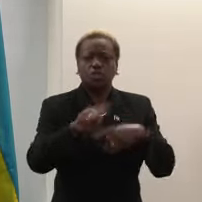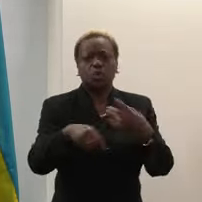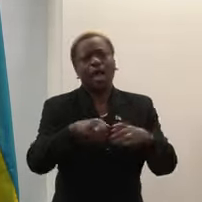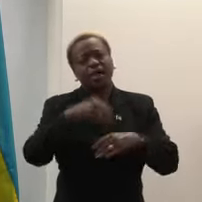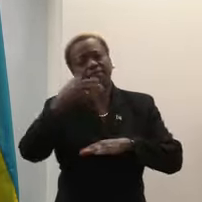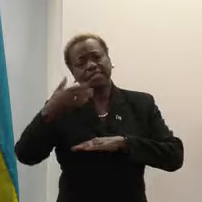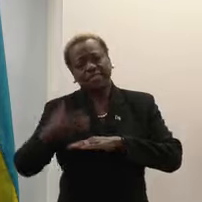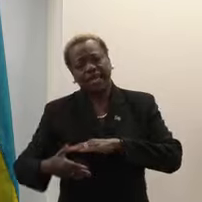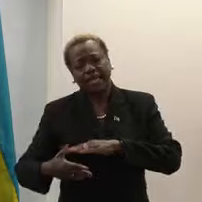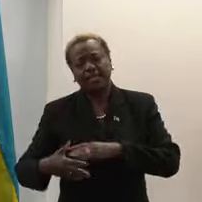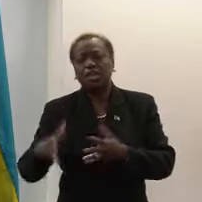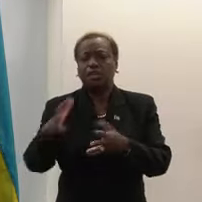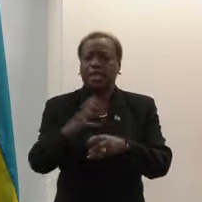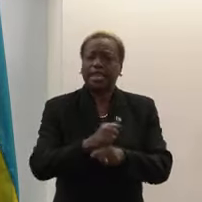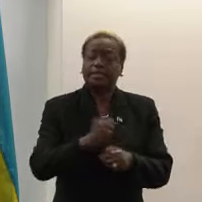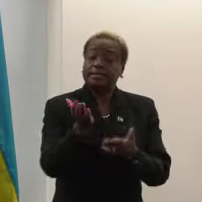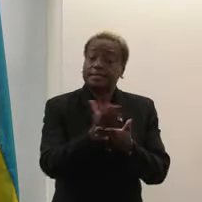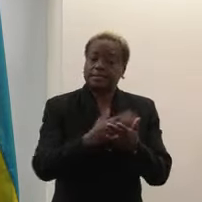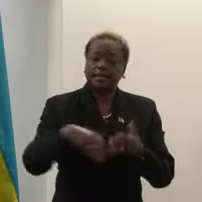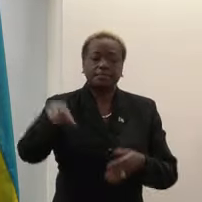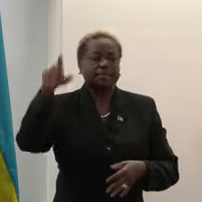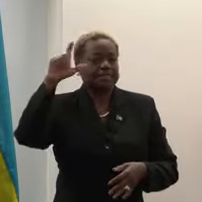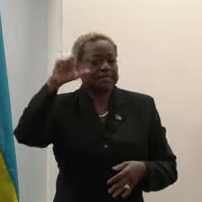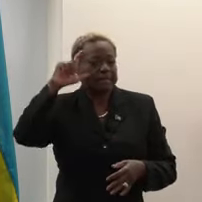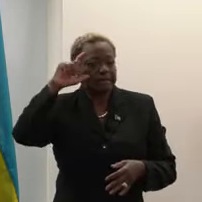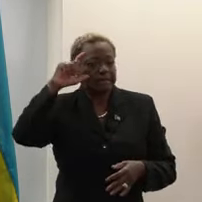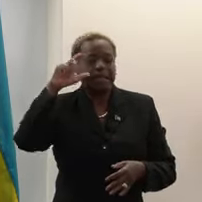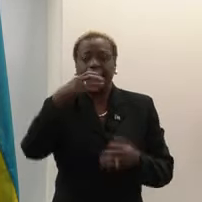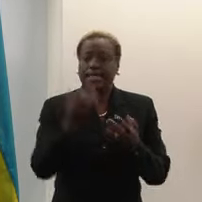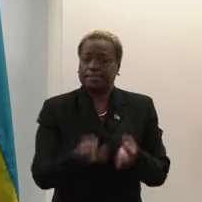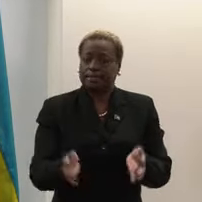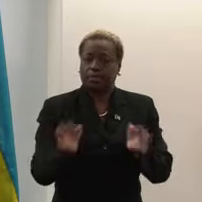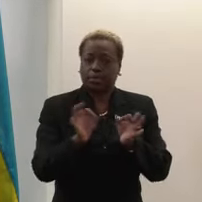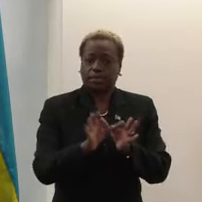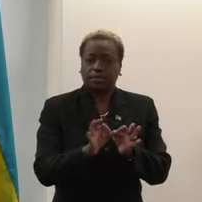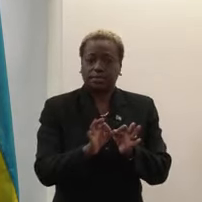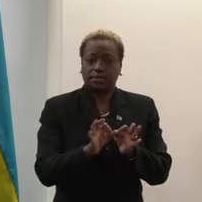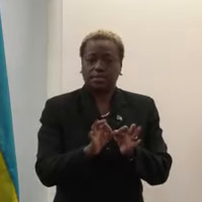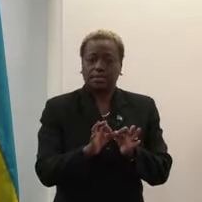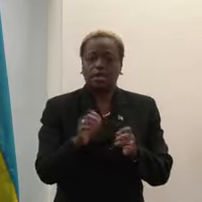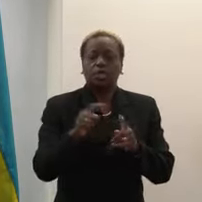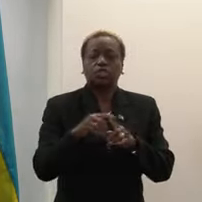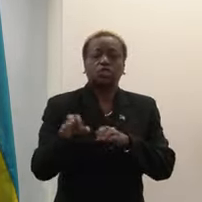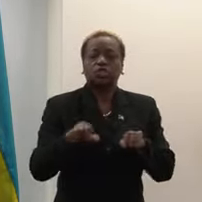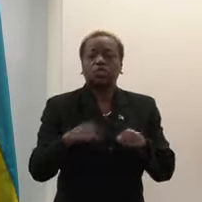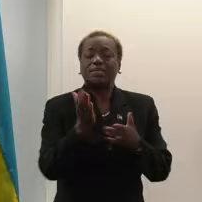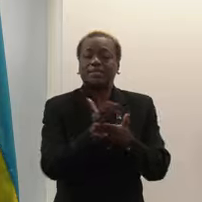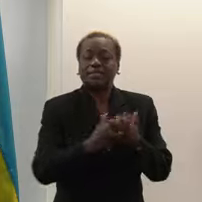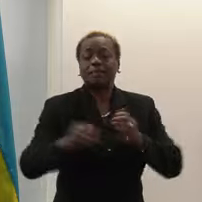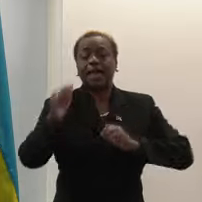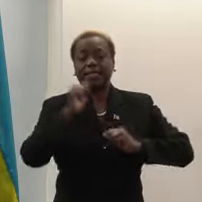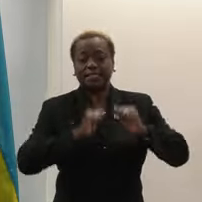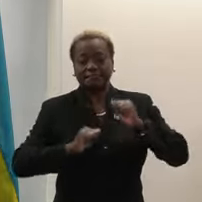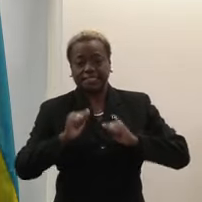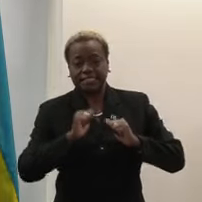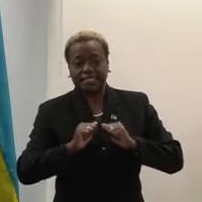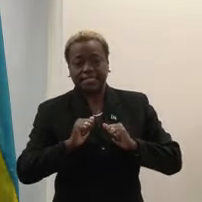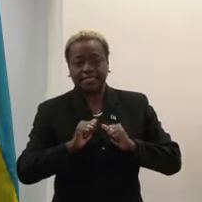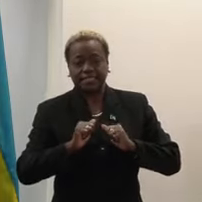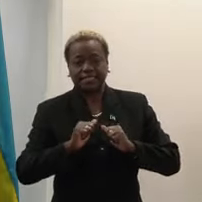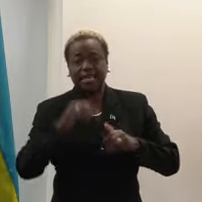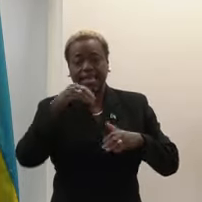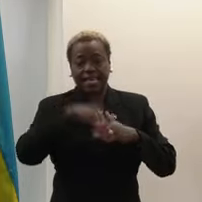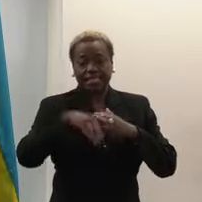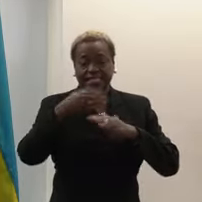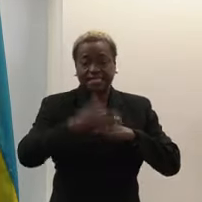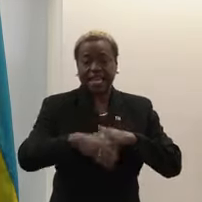outside to catch some sun. It is also important to do some activities